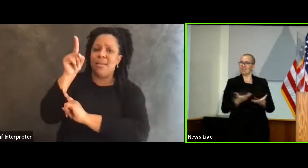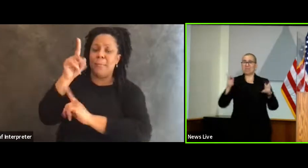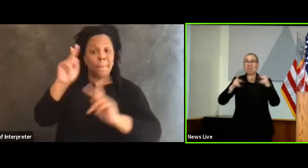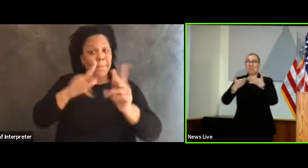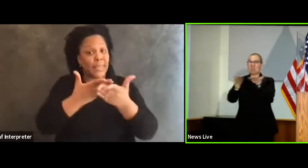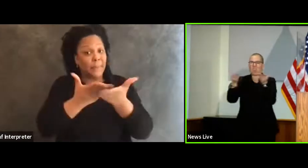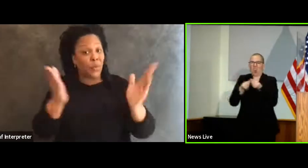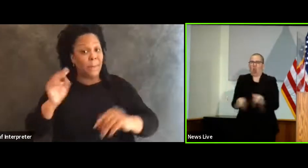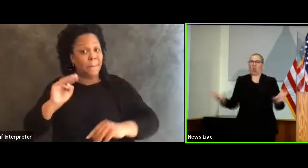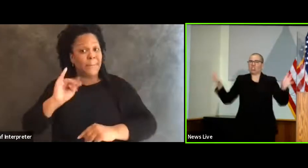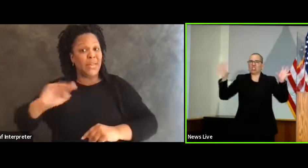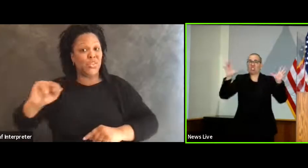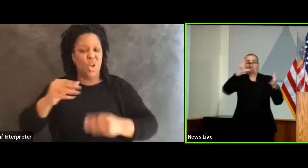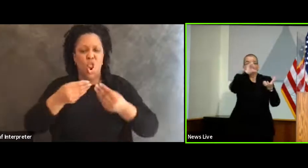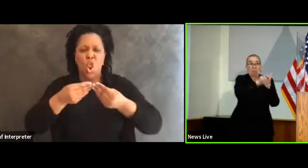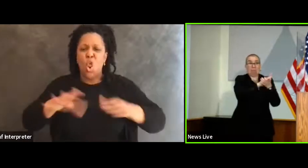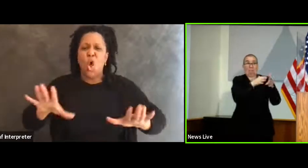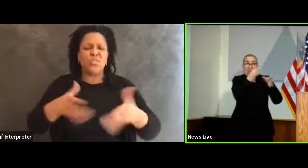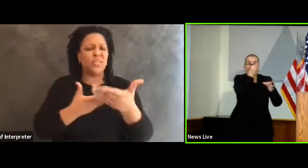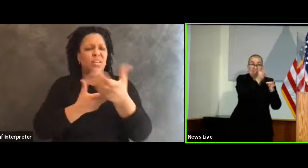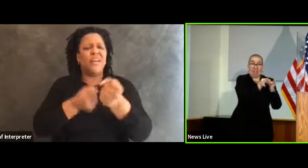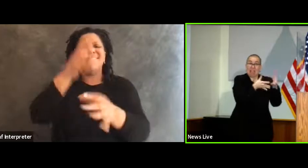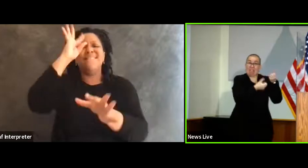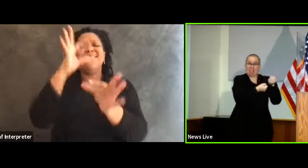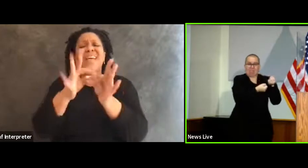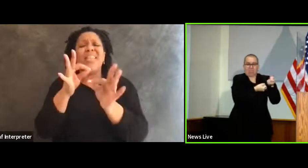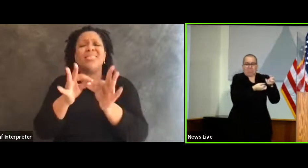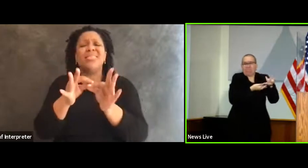right for everyone.